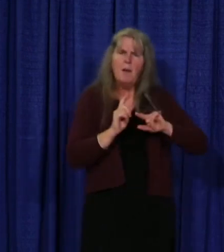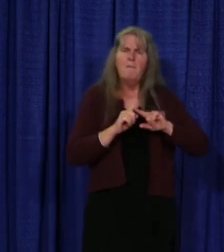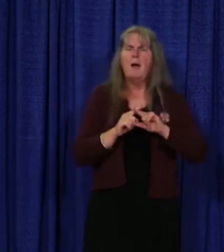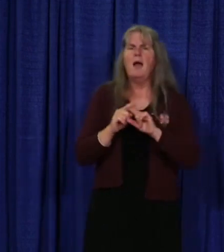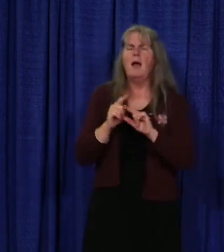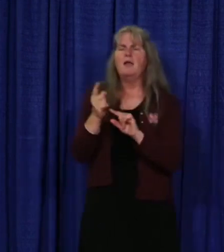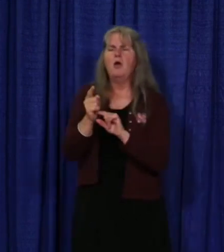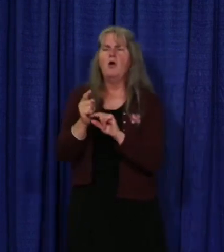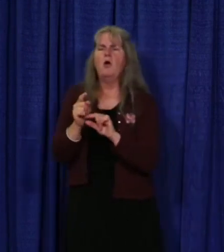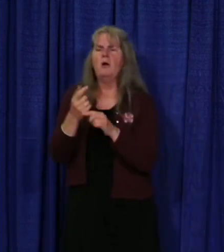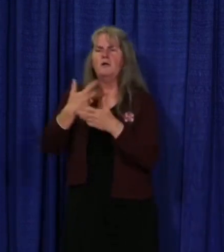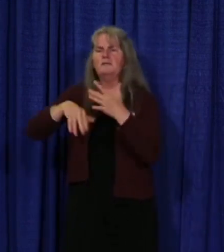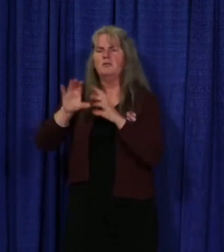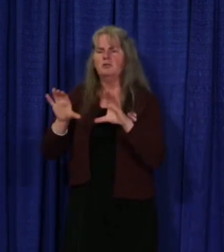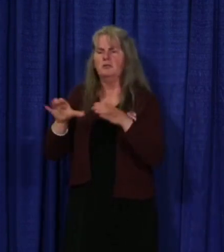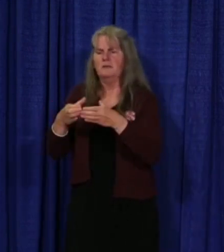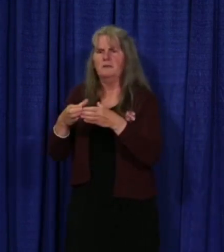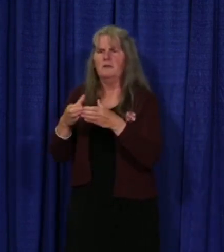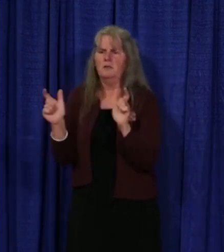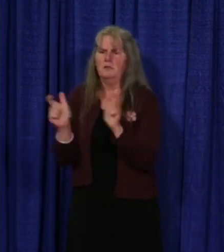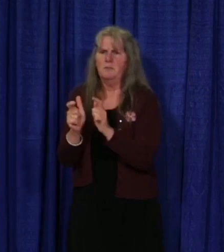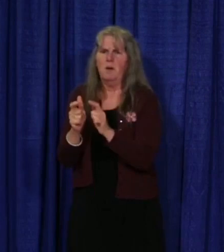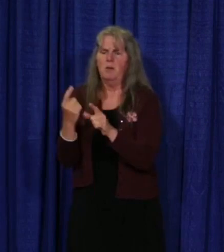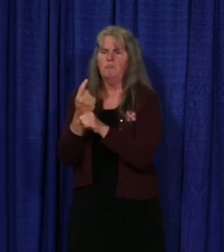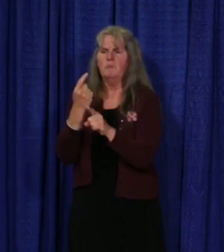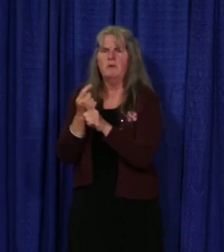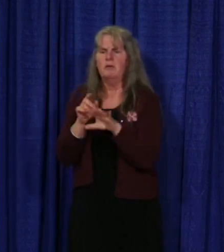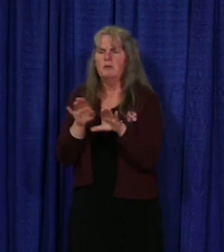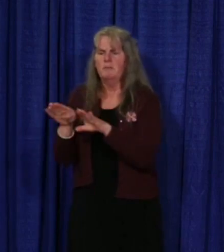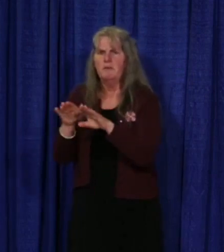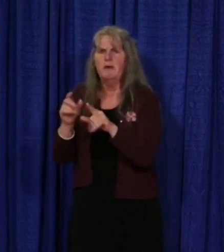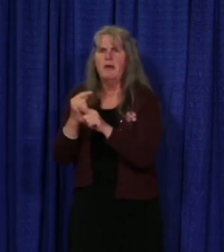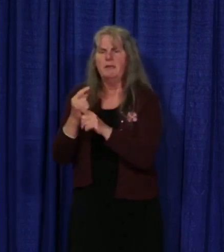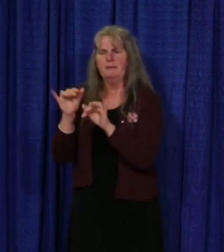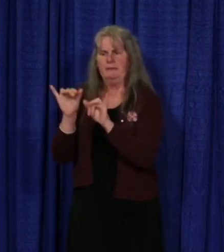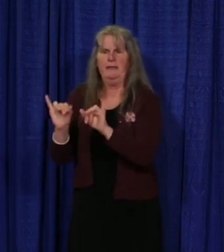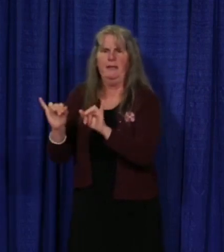social circles small, well-behaved, and consistent.